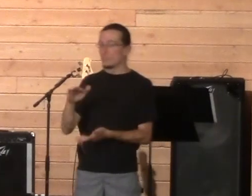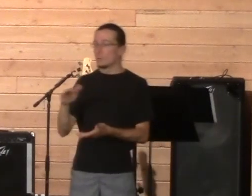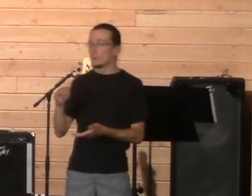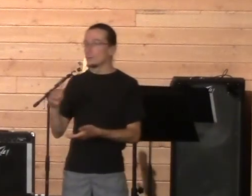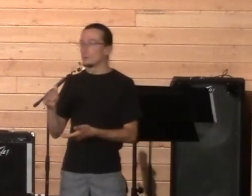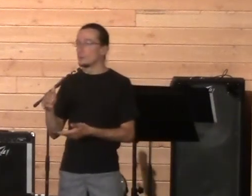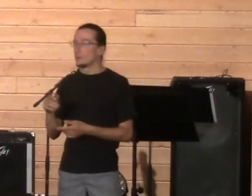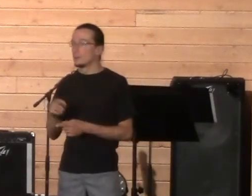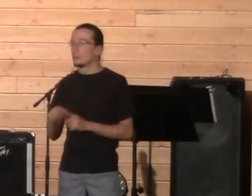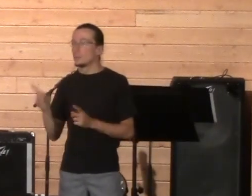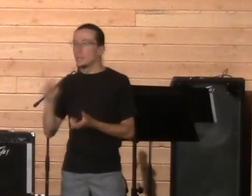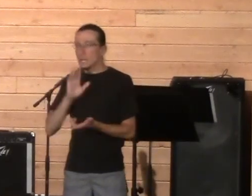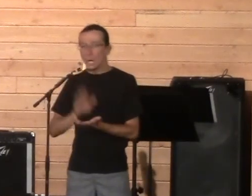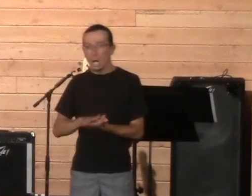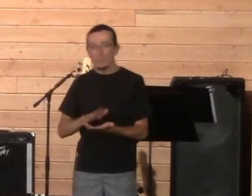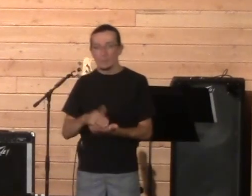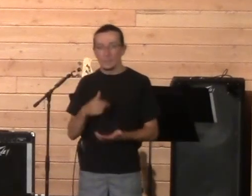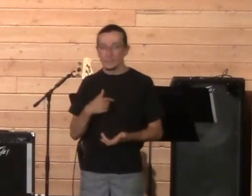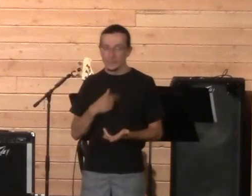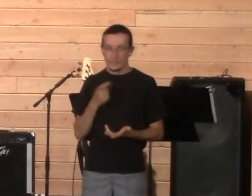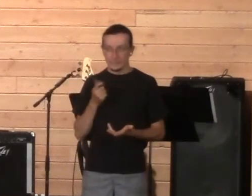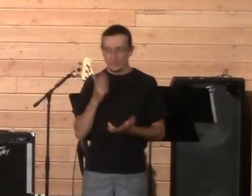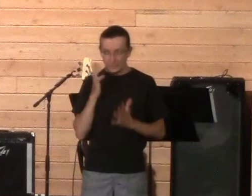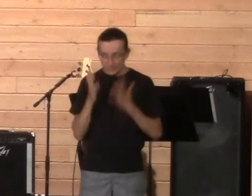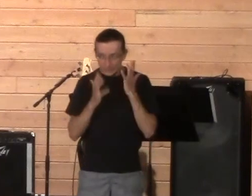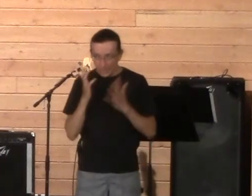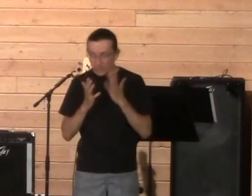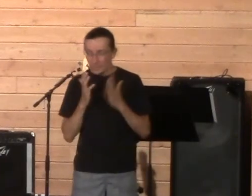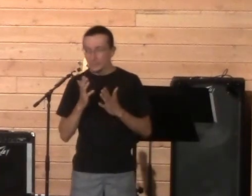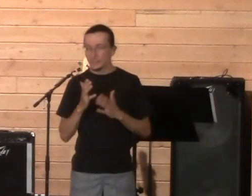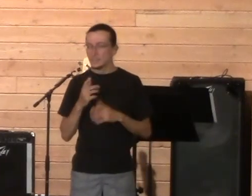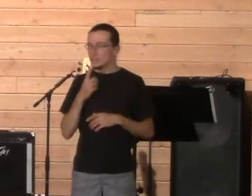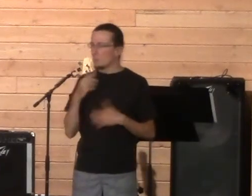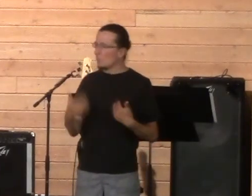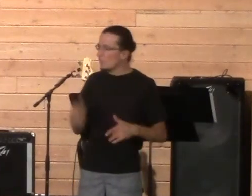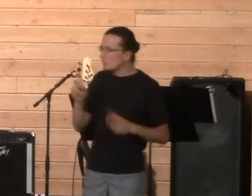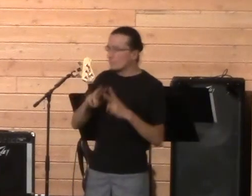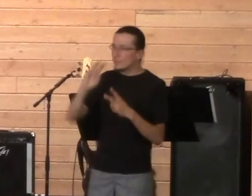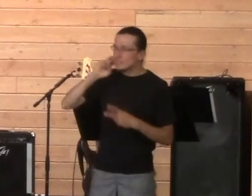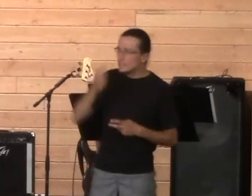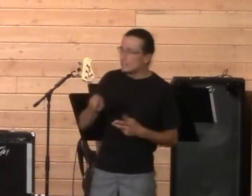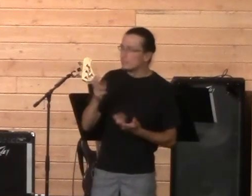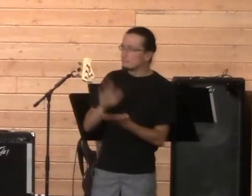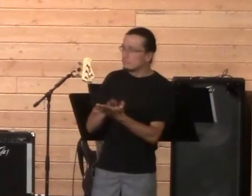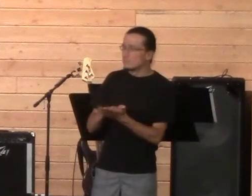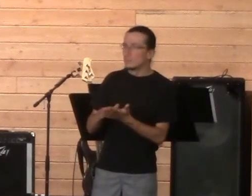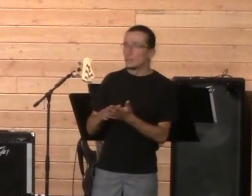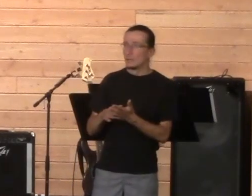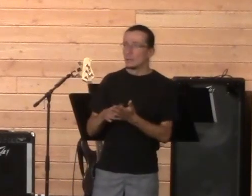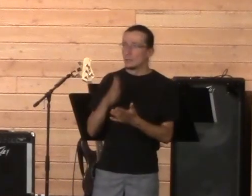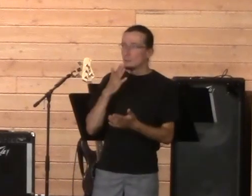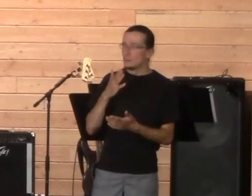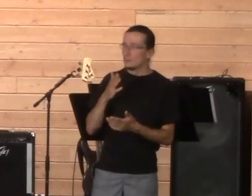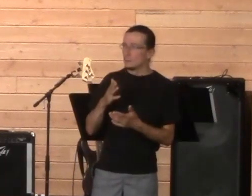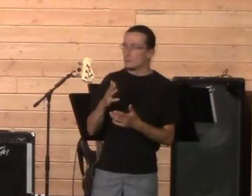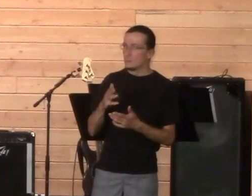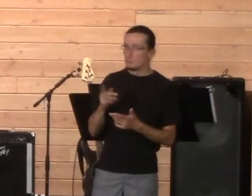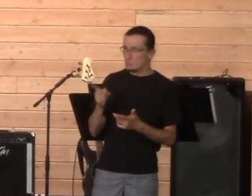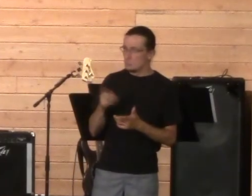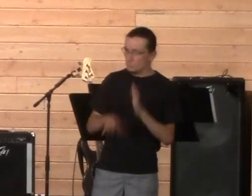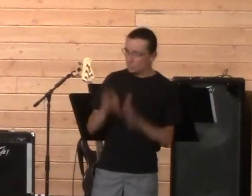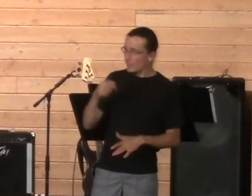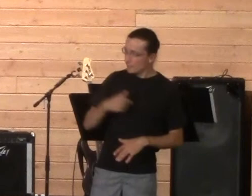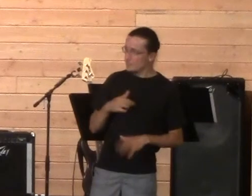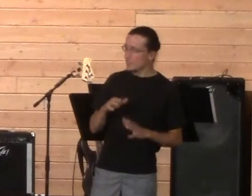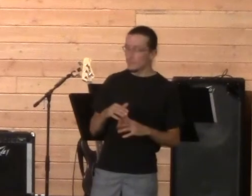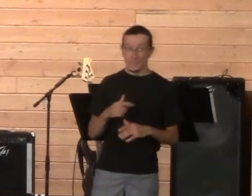kept complimenting me. It got a little embarrassing. About, you're so tenacious. Good job. Way to find me. And blah, blah, blah, blah. It's like,